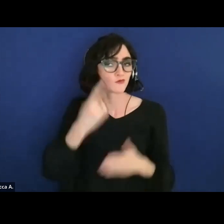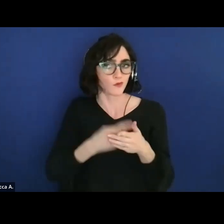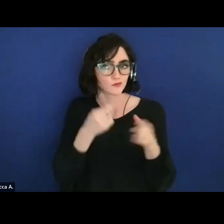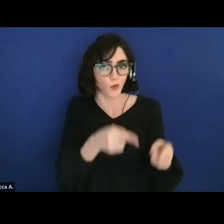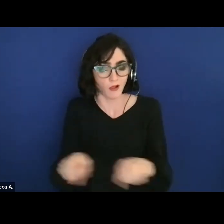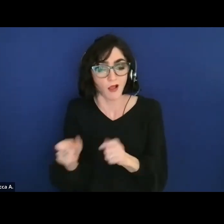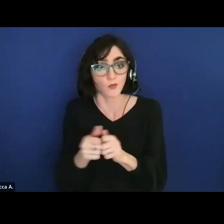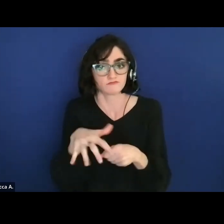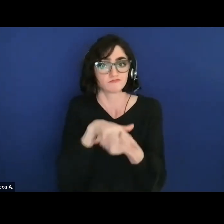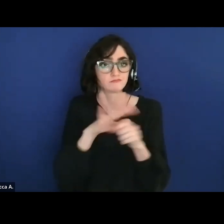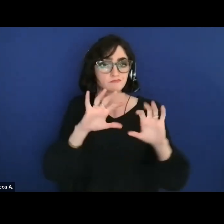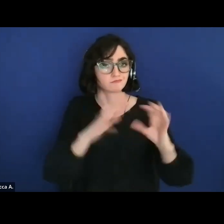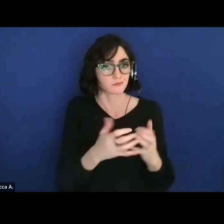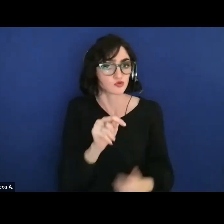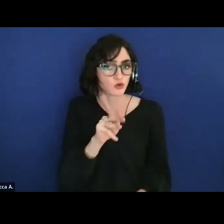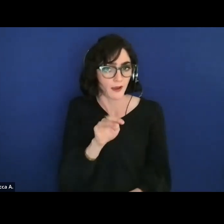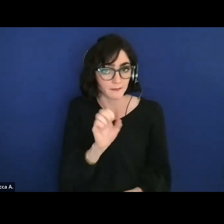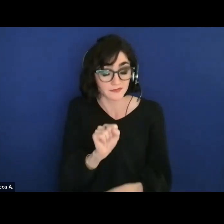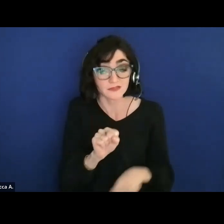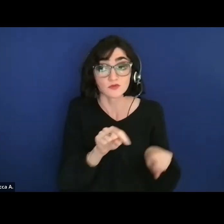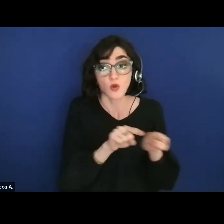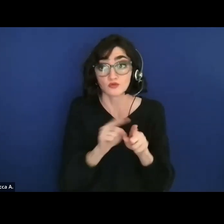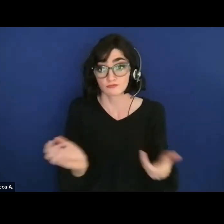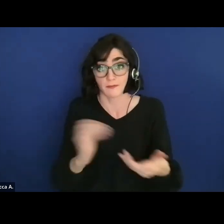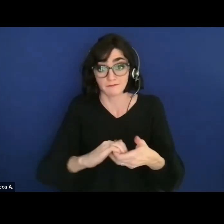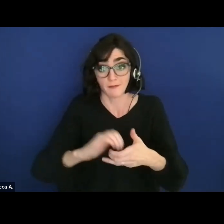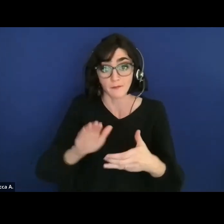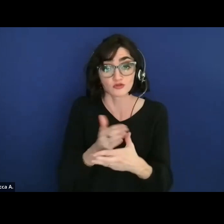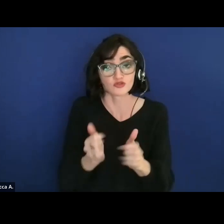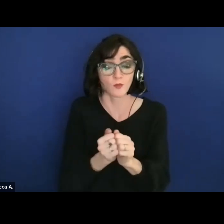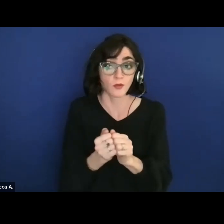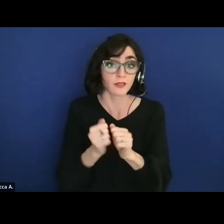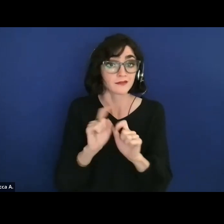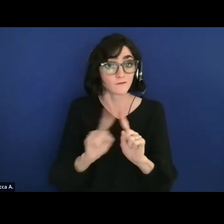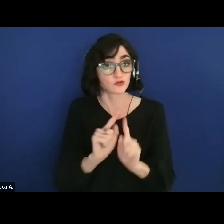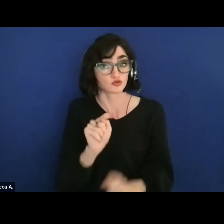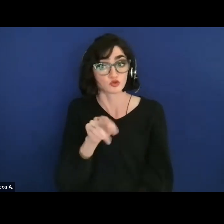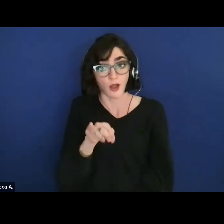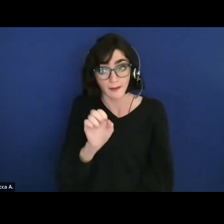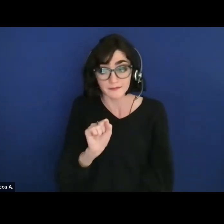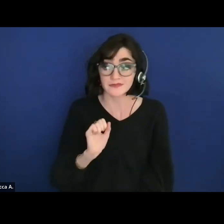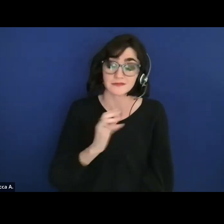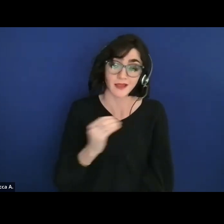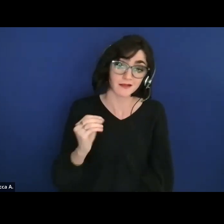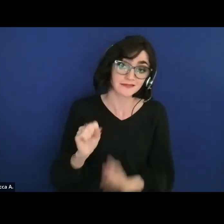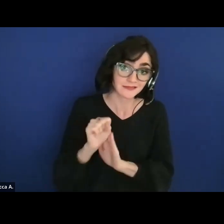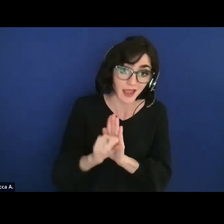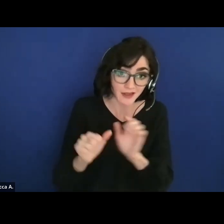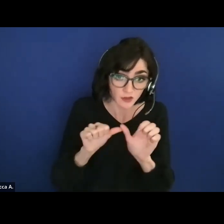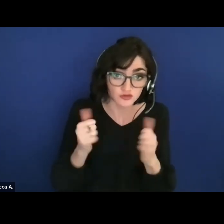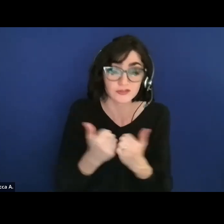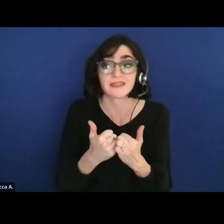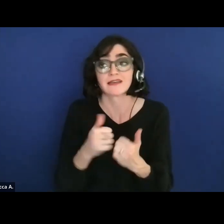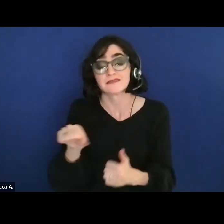are doing, and that also partnership between tribes, sovereign tribes, and our state agencies and other